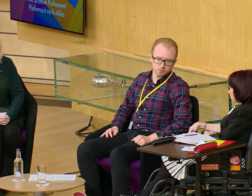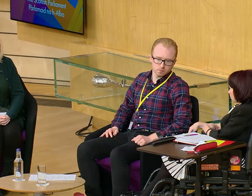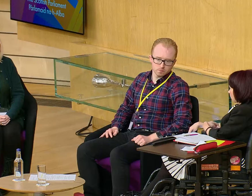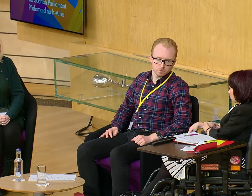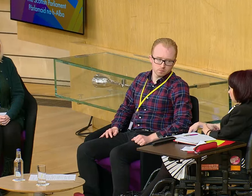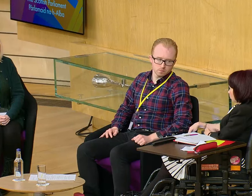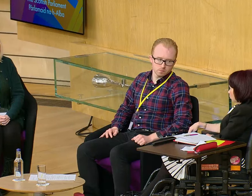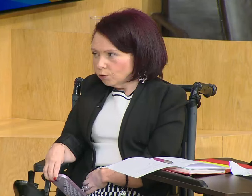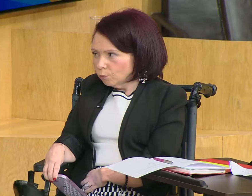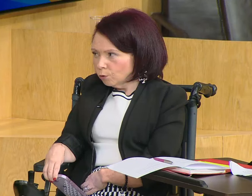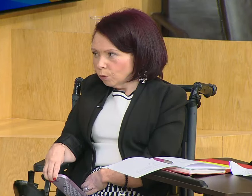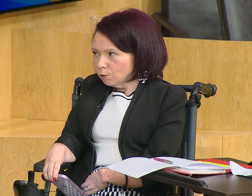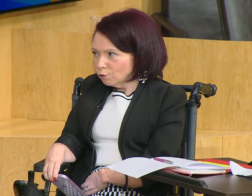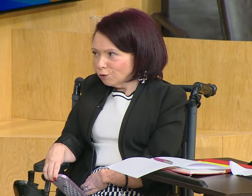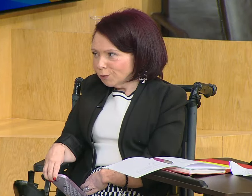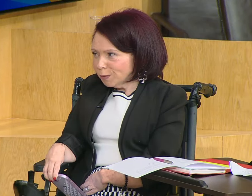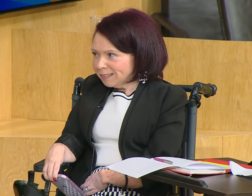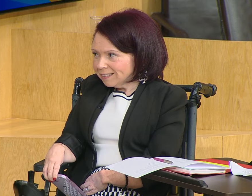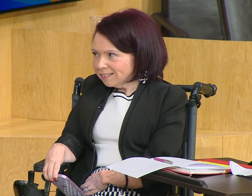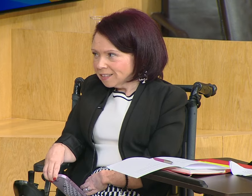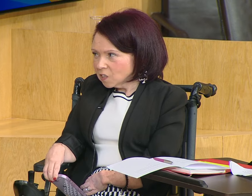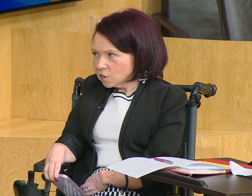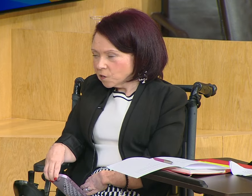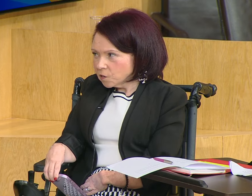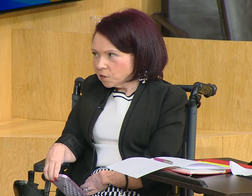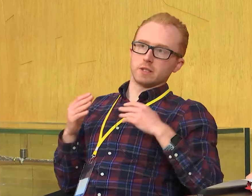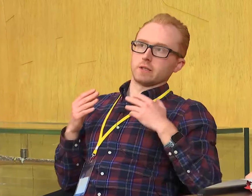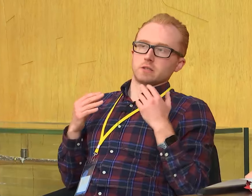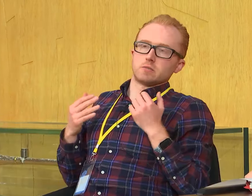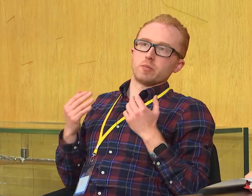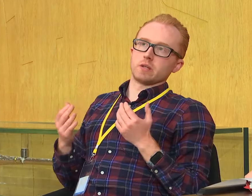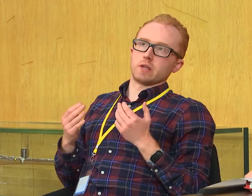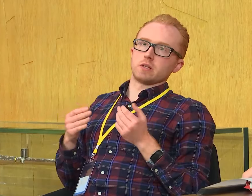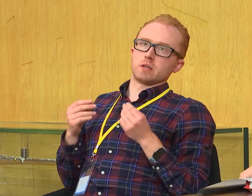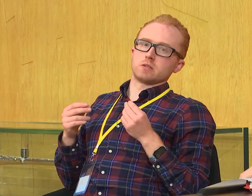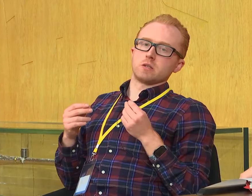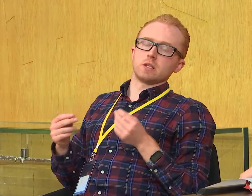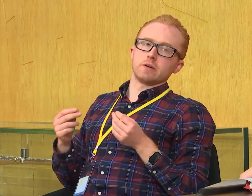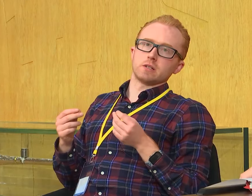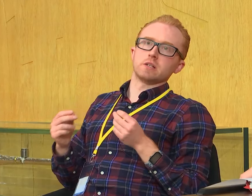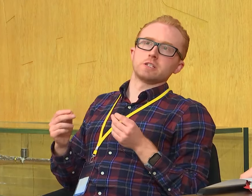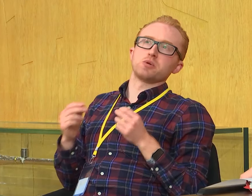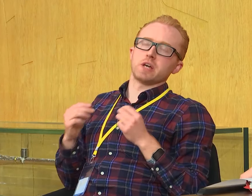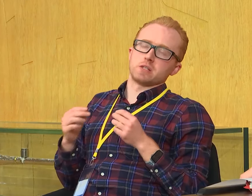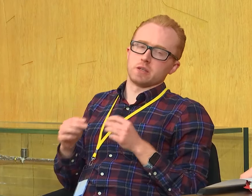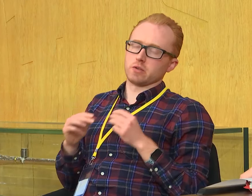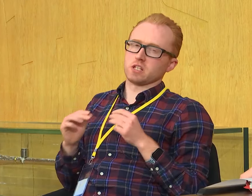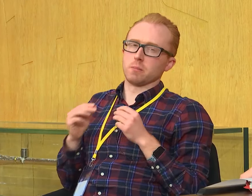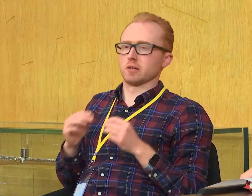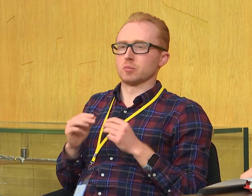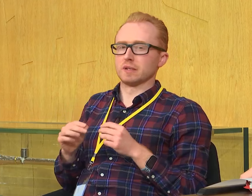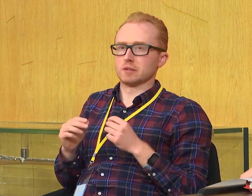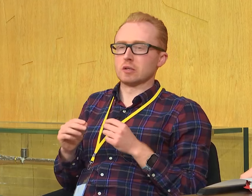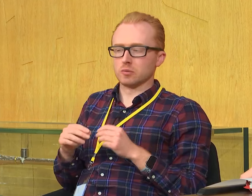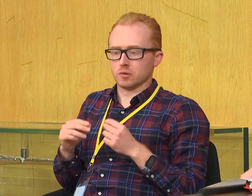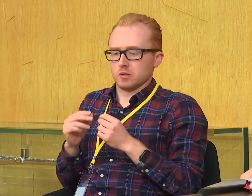do so. That. Ryan, how long do you think it'll be? Well, I mean, like, this for me, like, it's the clear and concise communication. I think it's going to